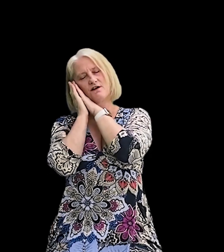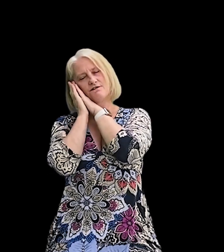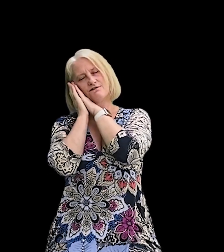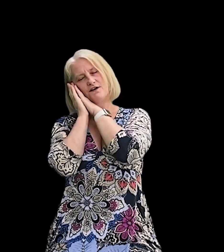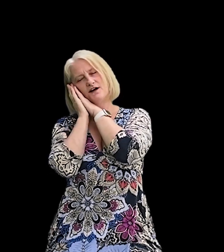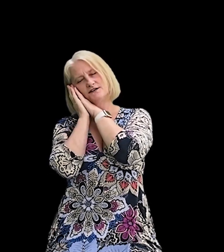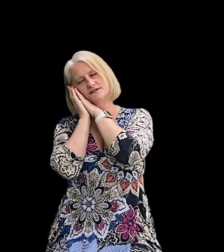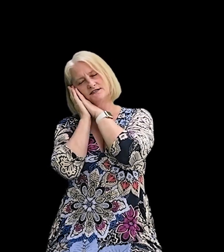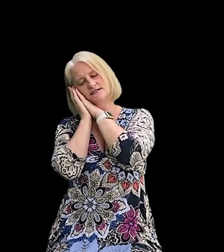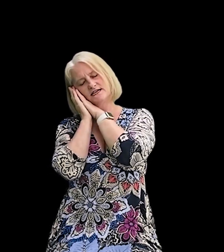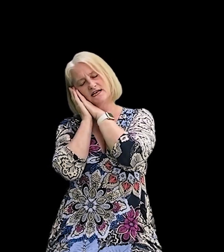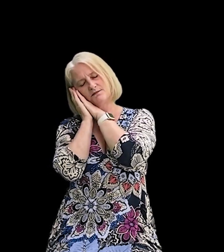Fast asleep.